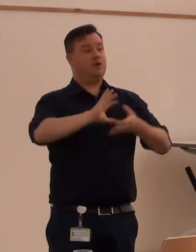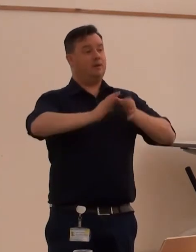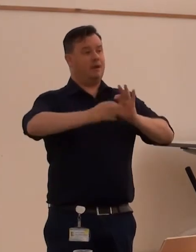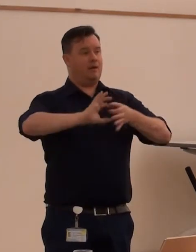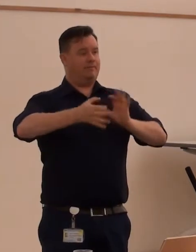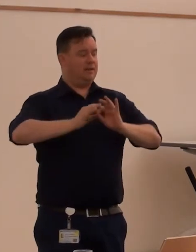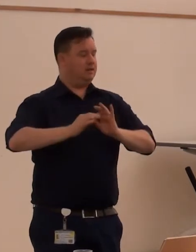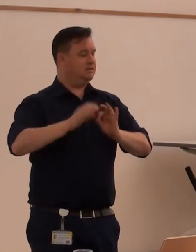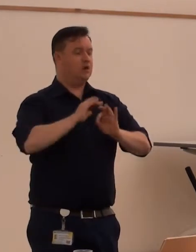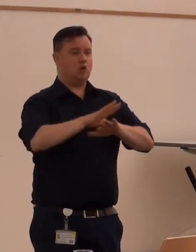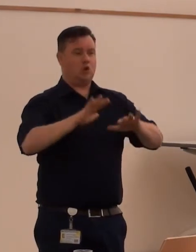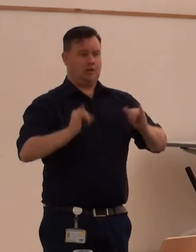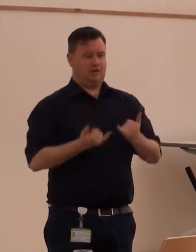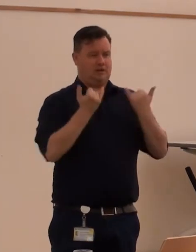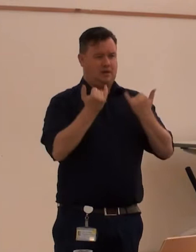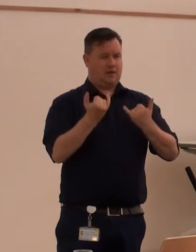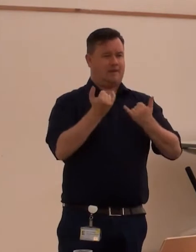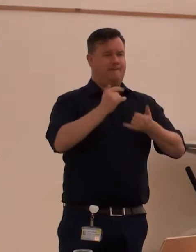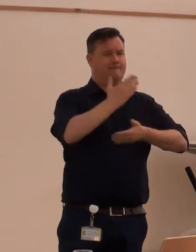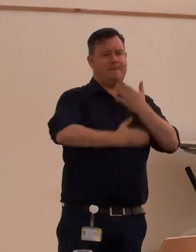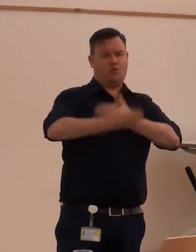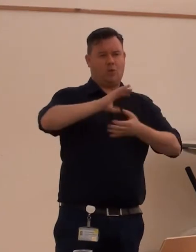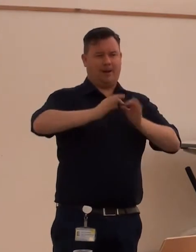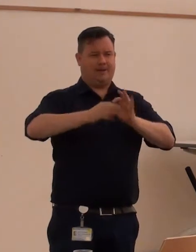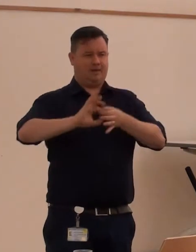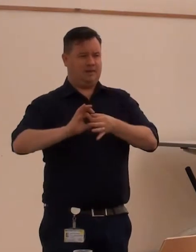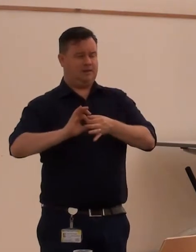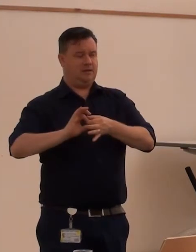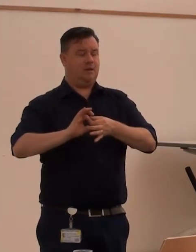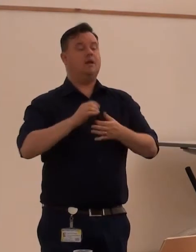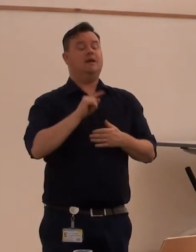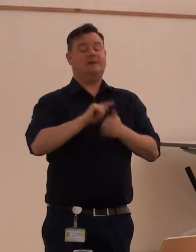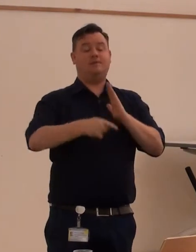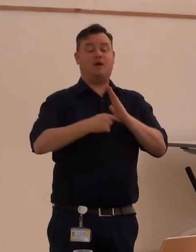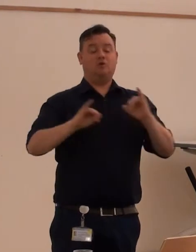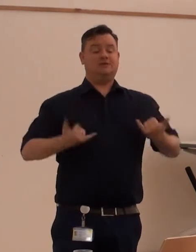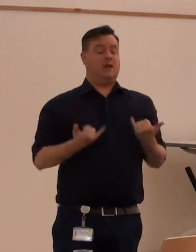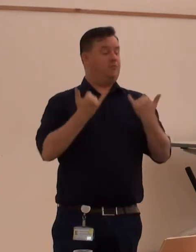about celebrating Paralympians, it's about celebrating